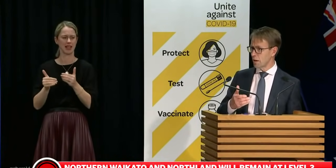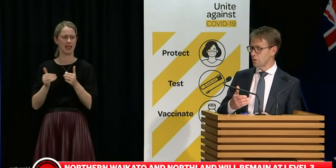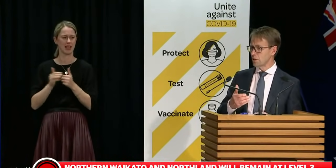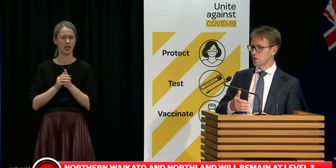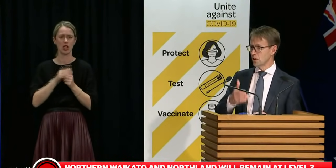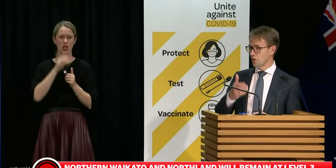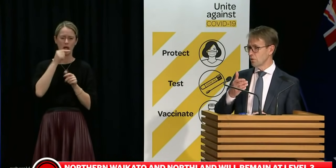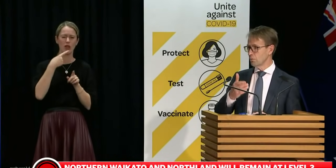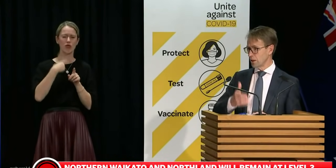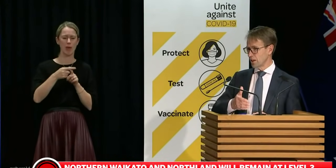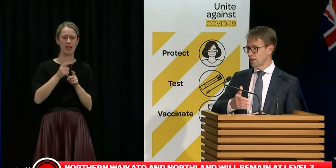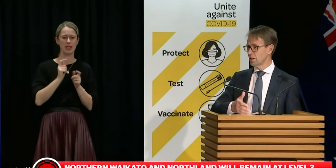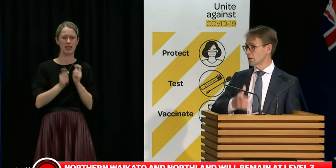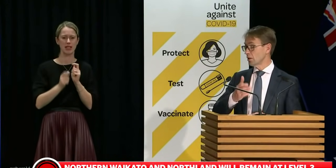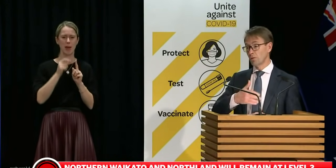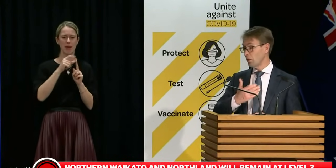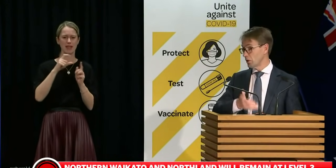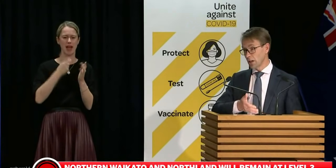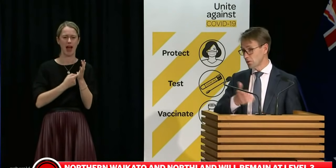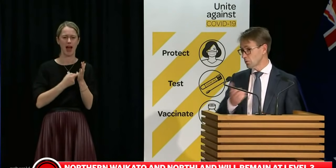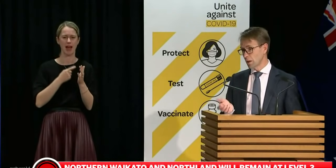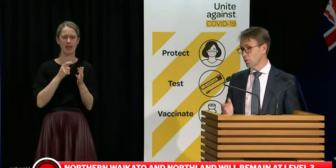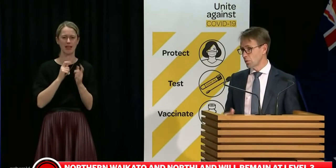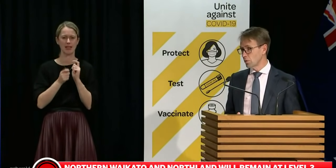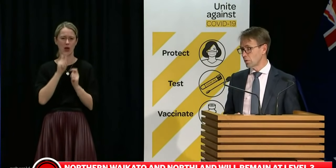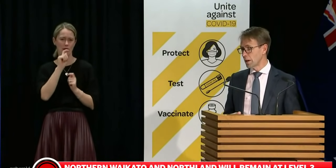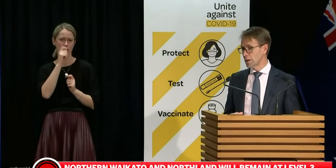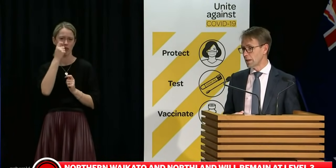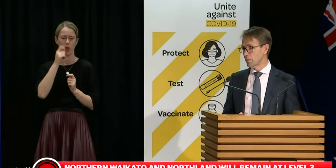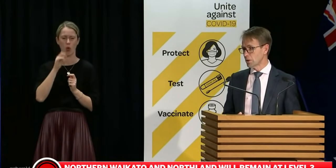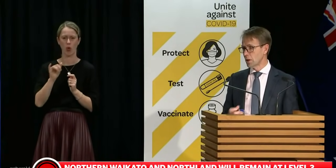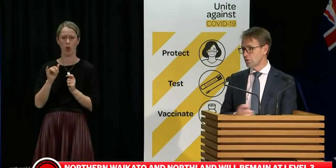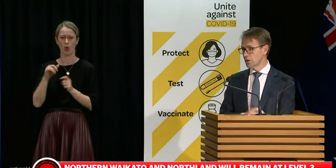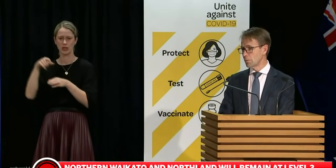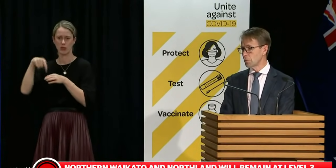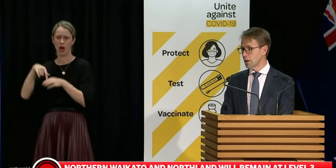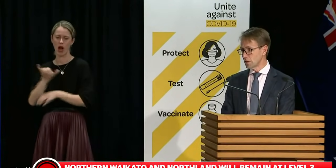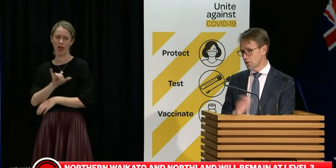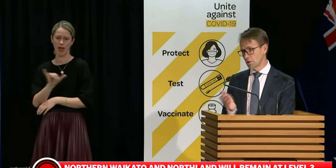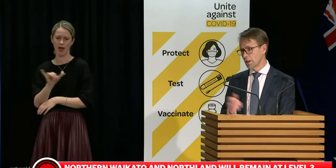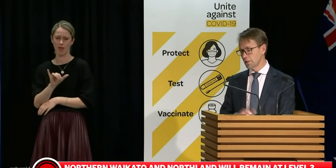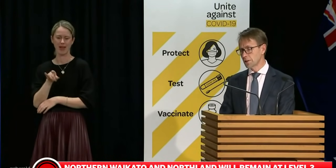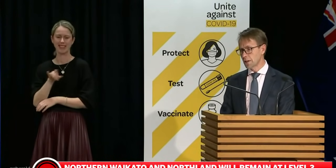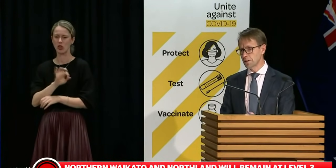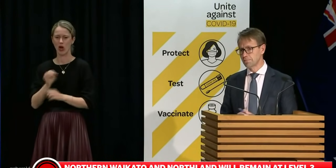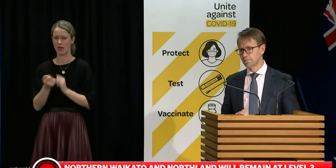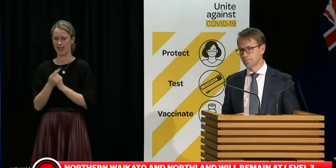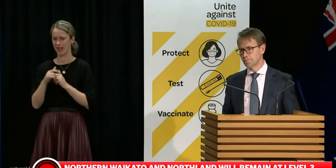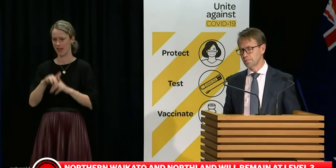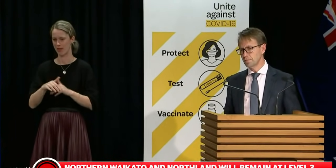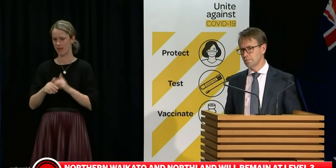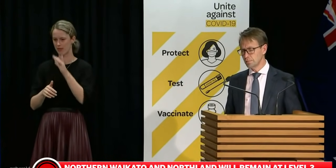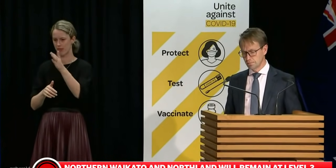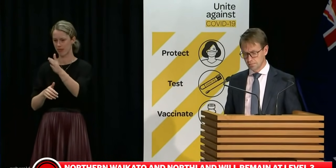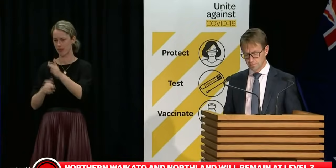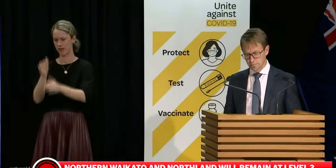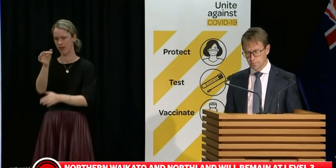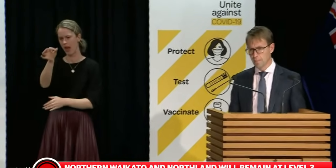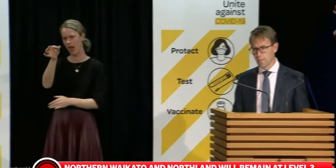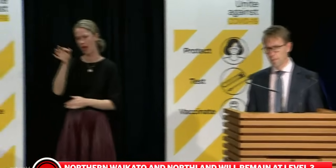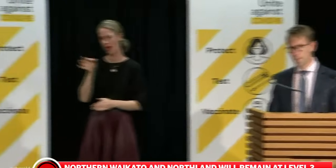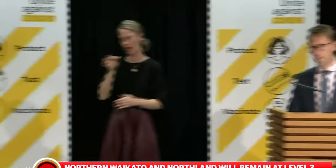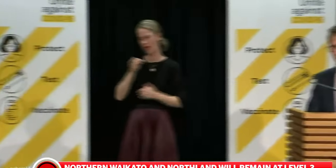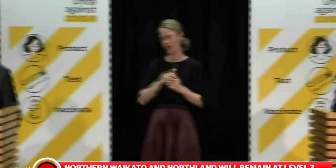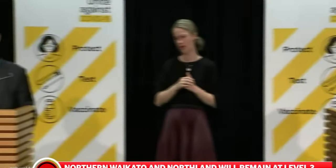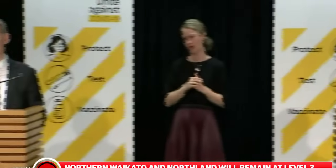can do rapid testing, PCR testing of a nasal sample or a saliva sample, but that's not done in this case. Could you give us a sense of just